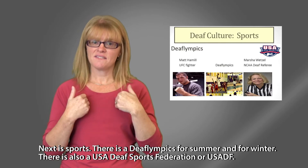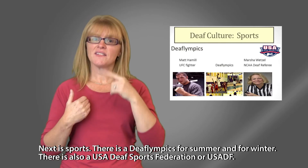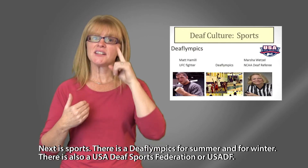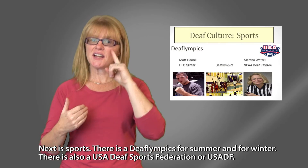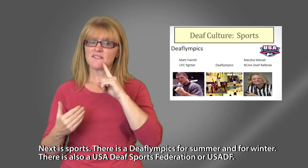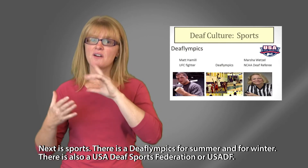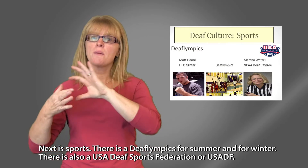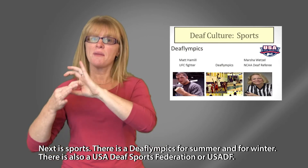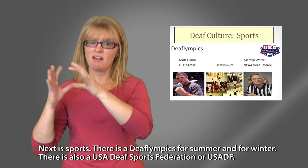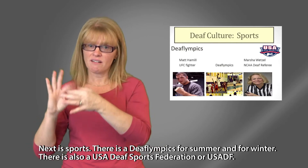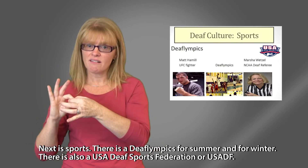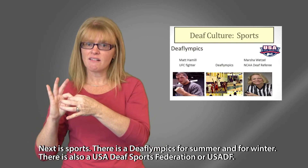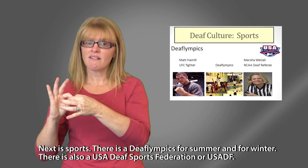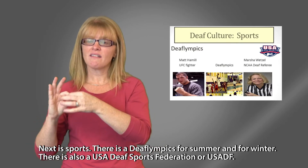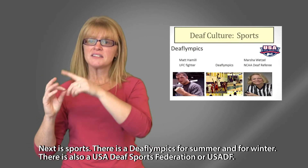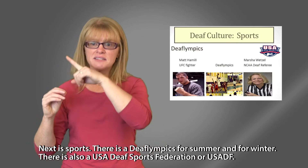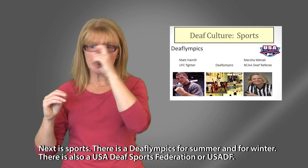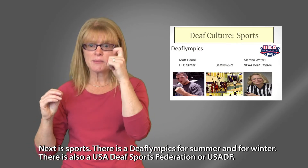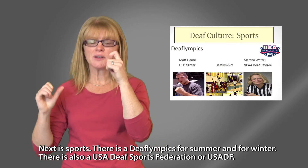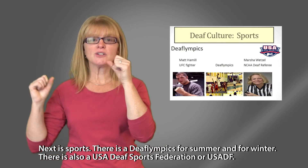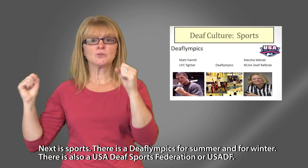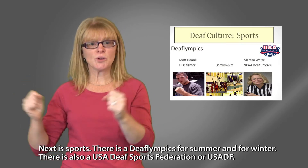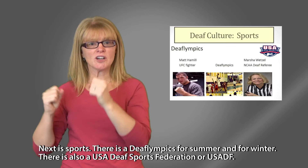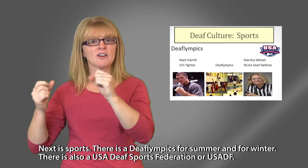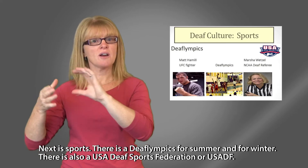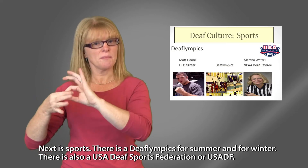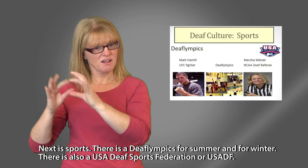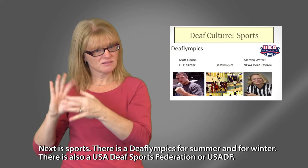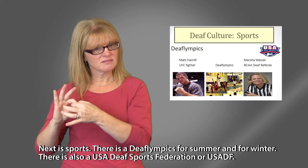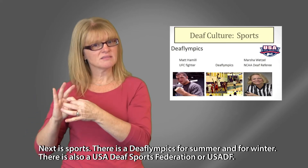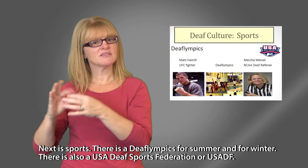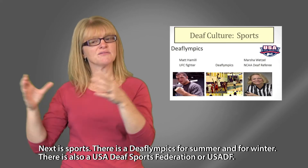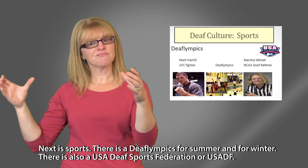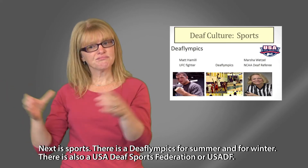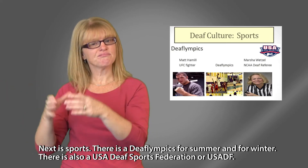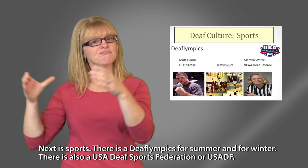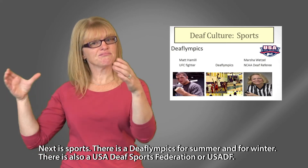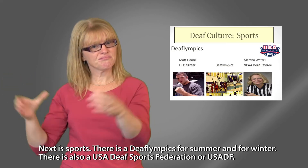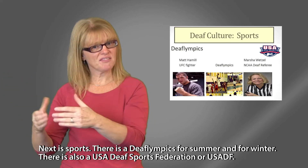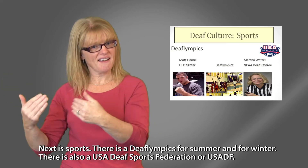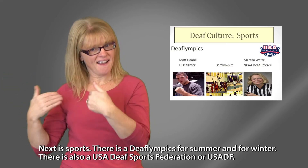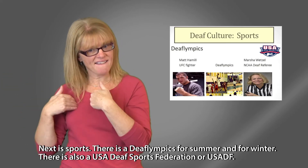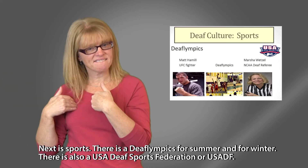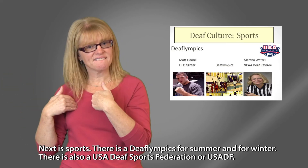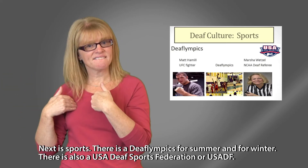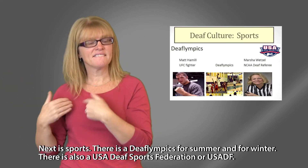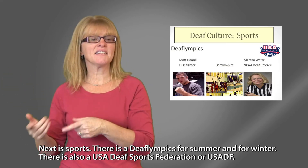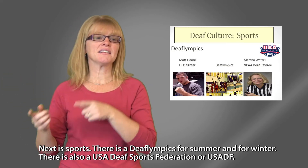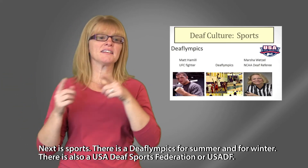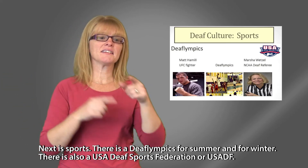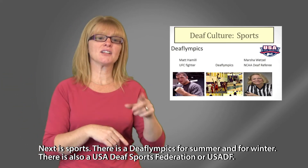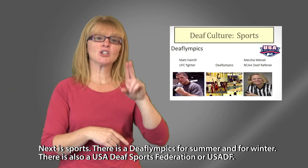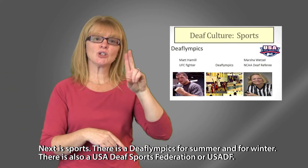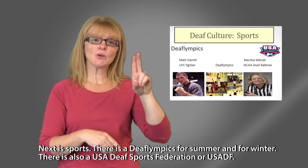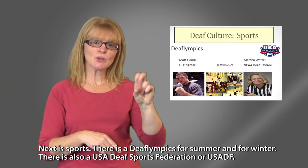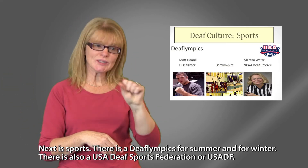There is a Deaflympics for summer and for winter. There is also a USA